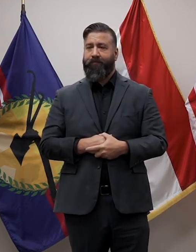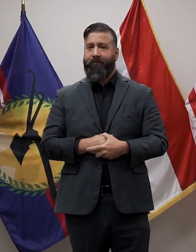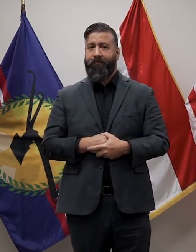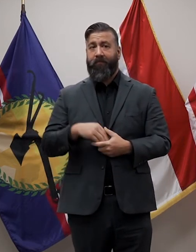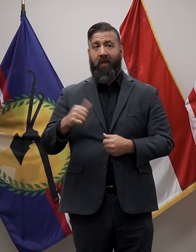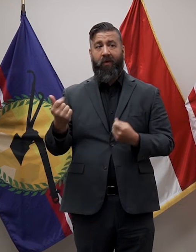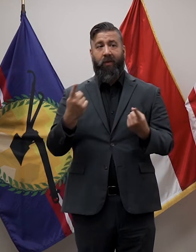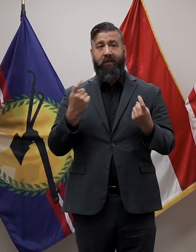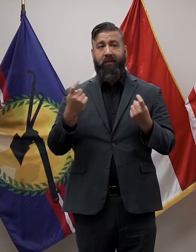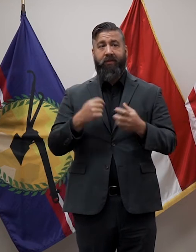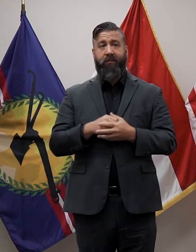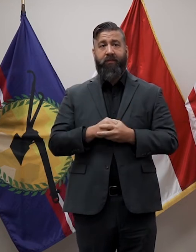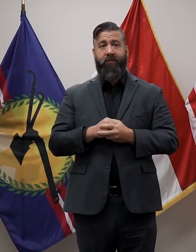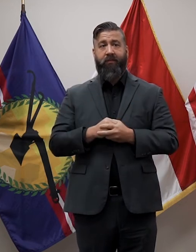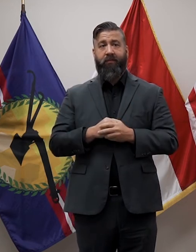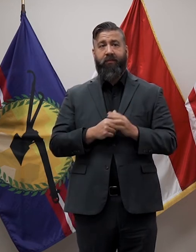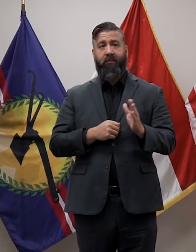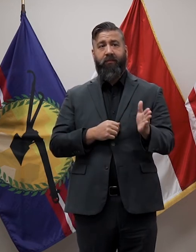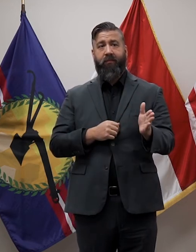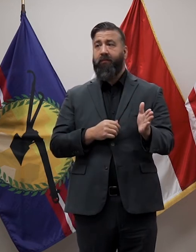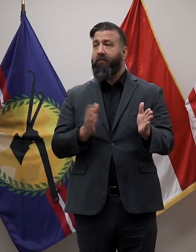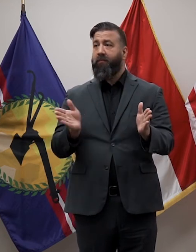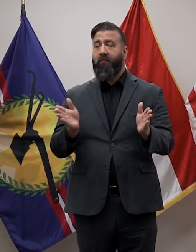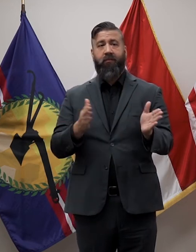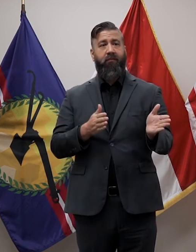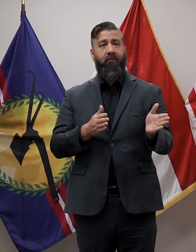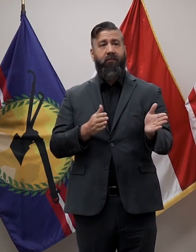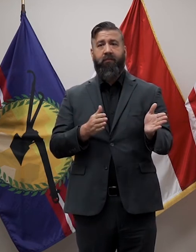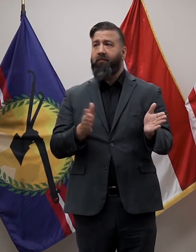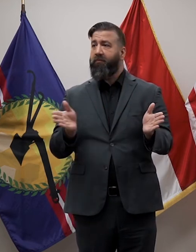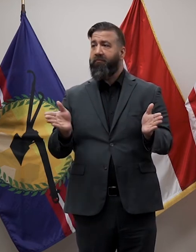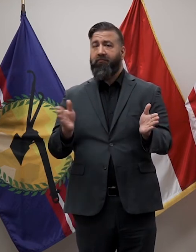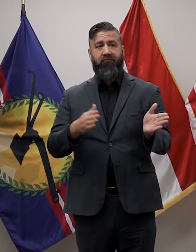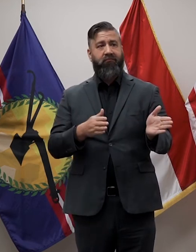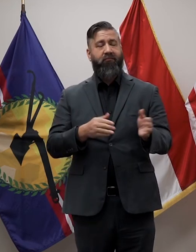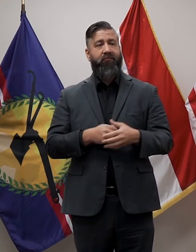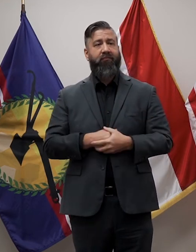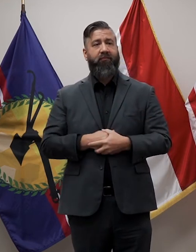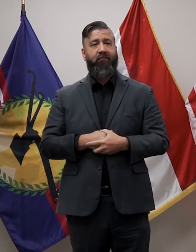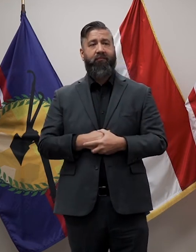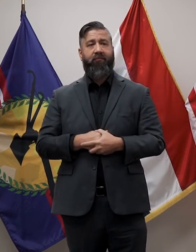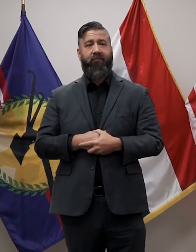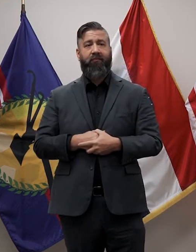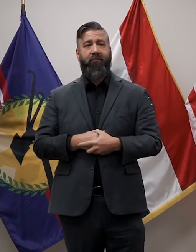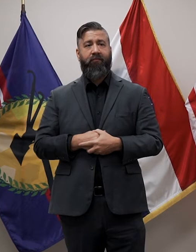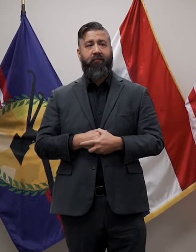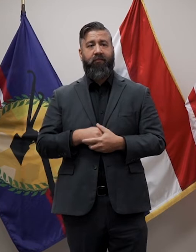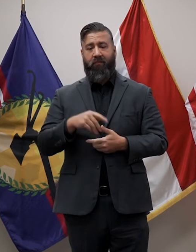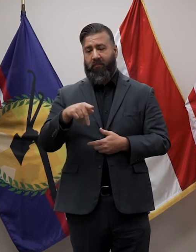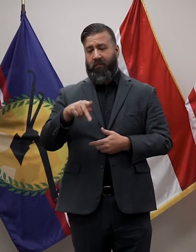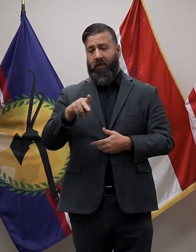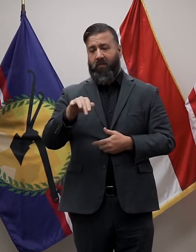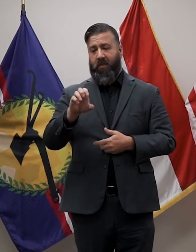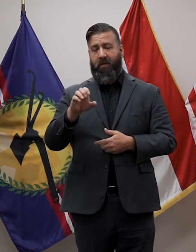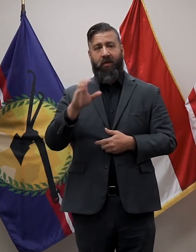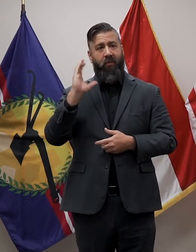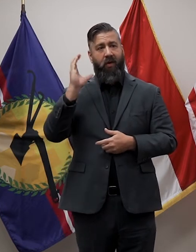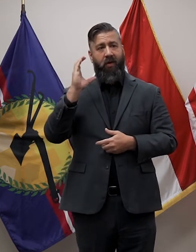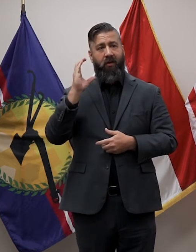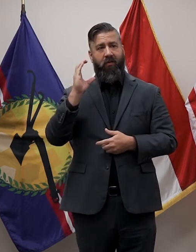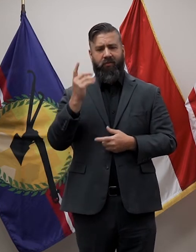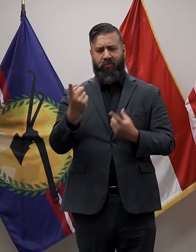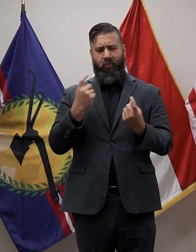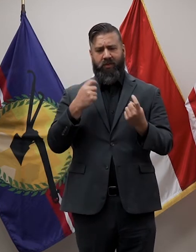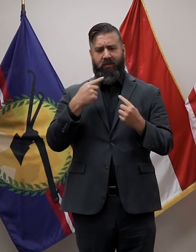Any other questions? Dr. Page, we have, Go ahead. do you have more? No, go ahead. Okay. Public radio has questions about the infrastructure